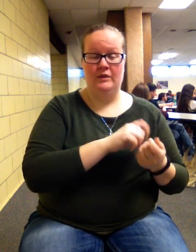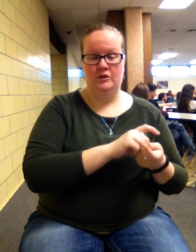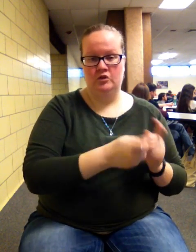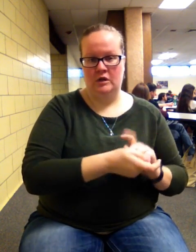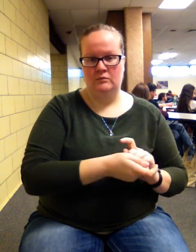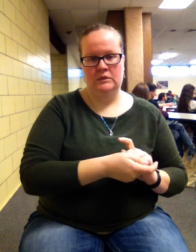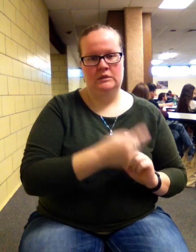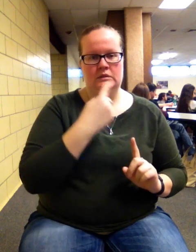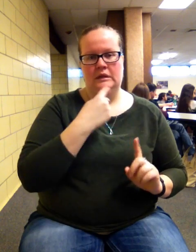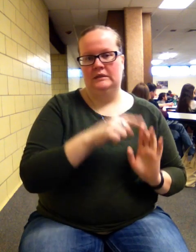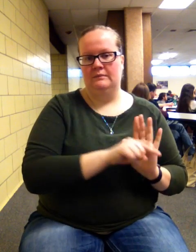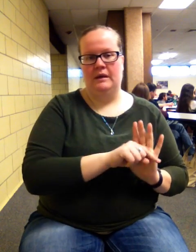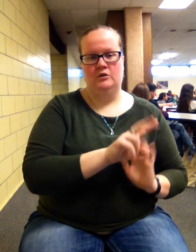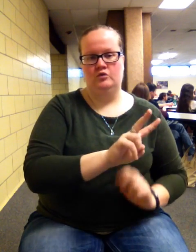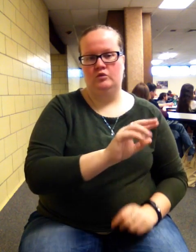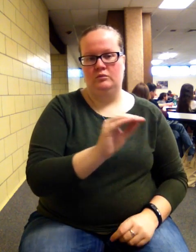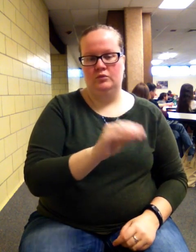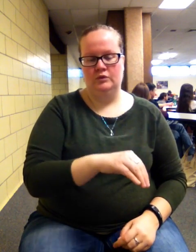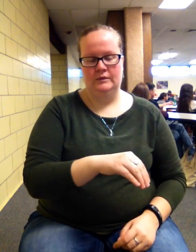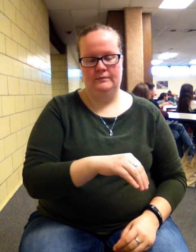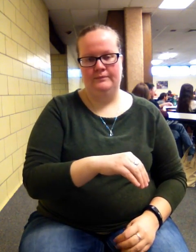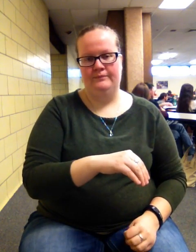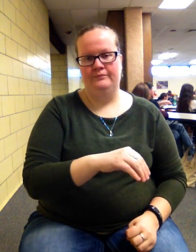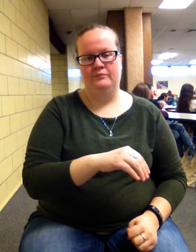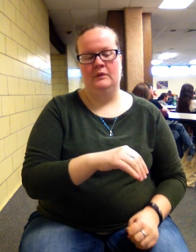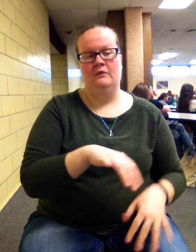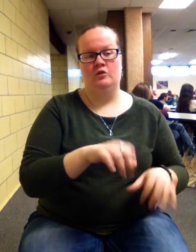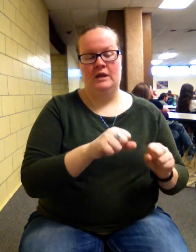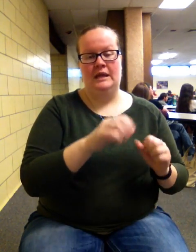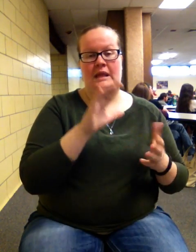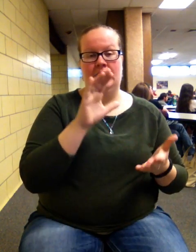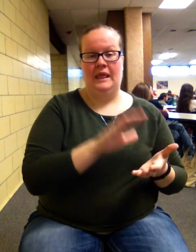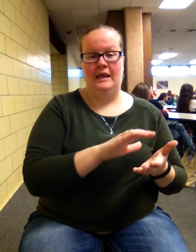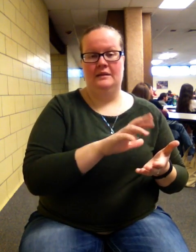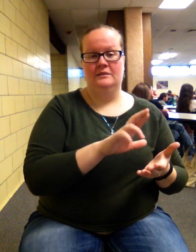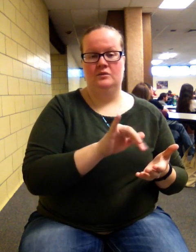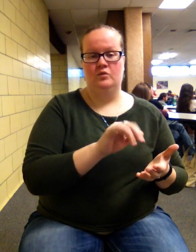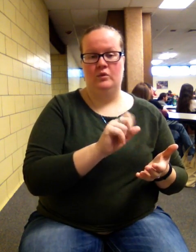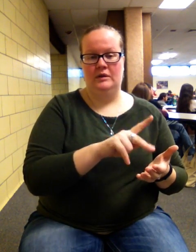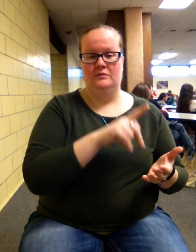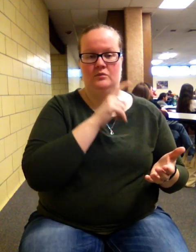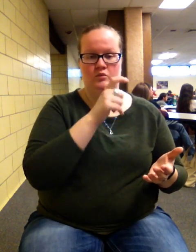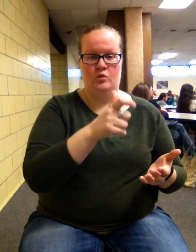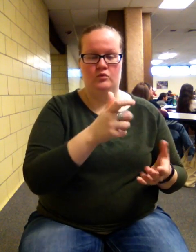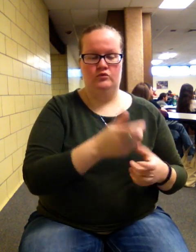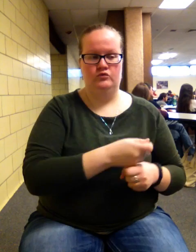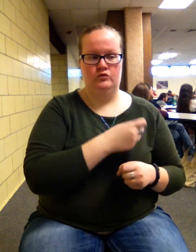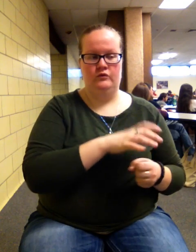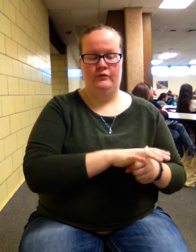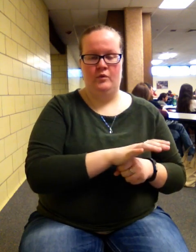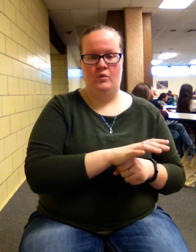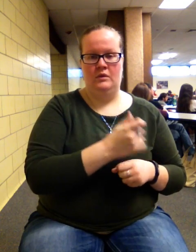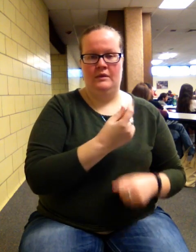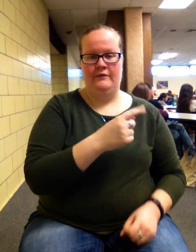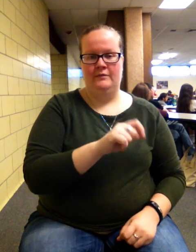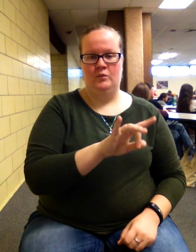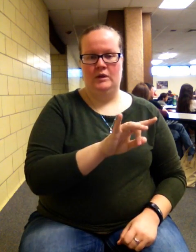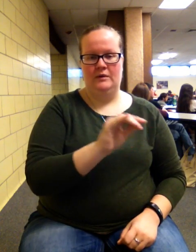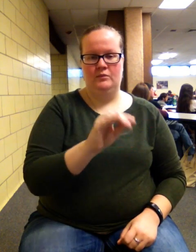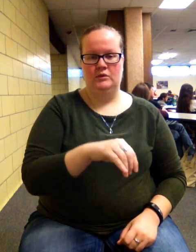it was -2%, because if you're taking less risk, you don't deserve the whole 11.8% reward. So you would